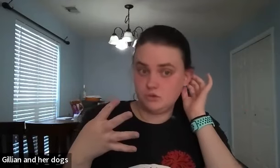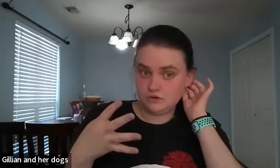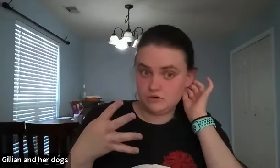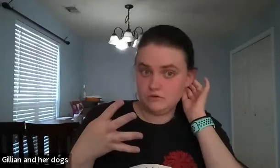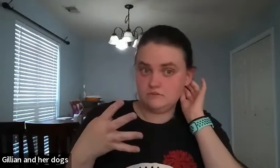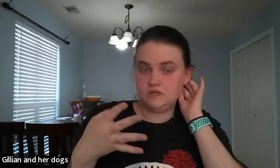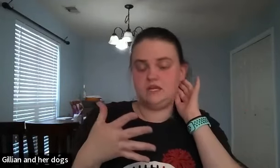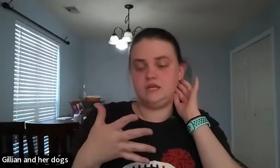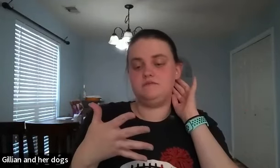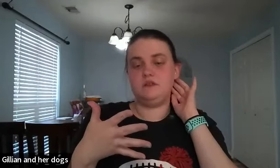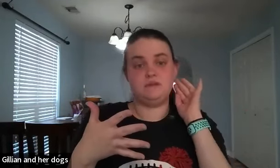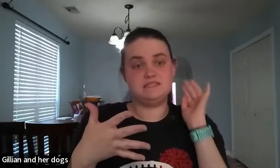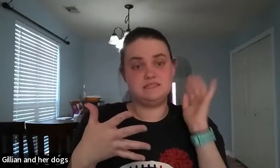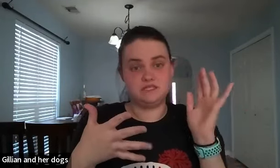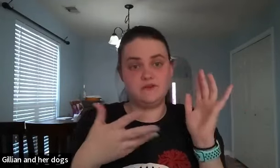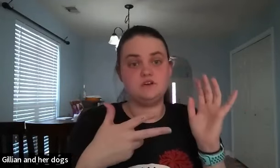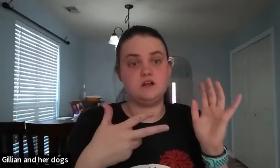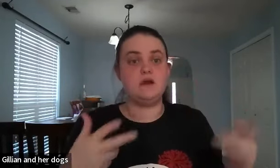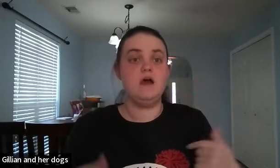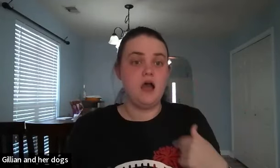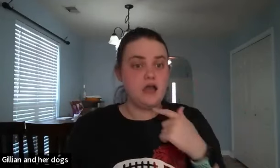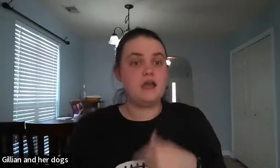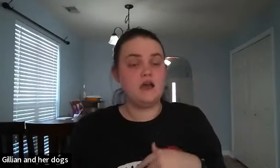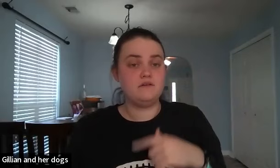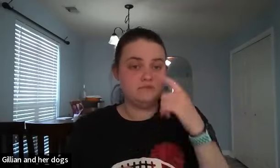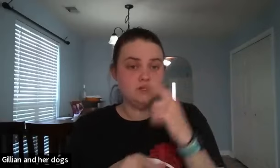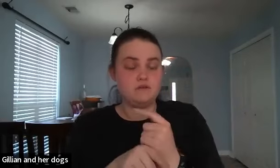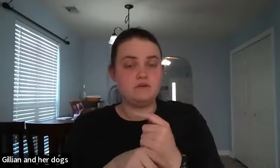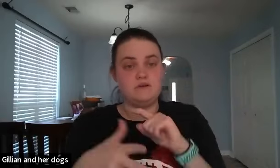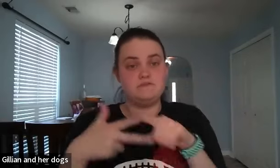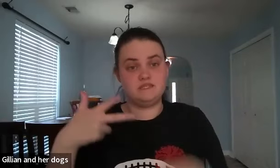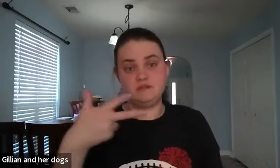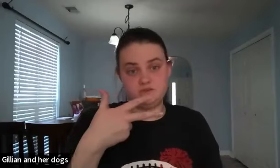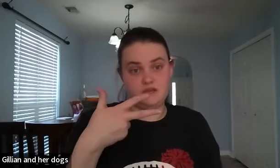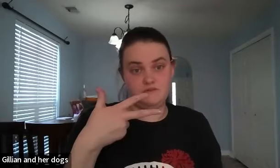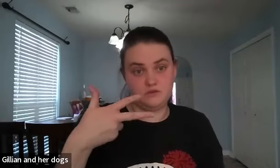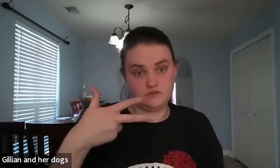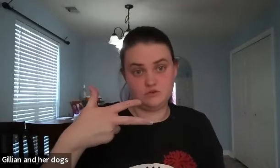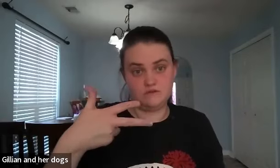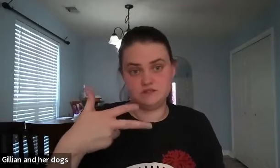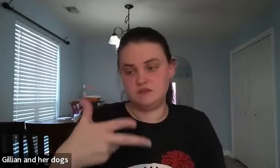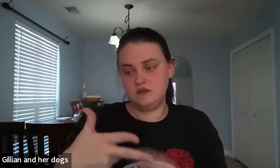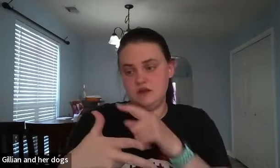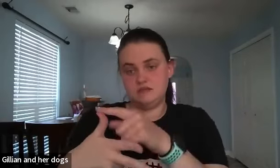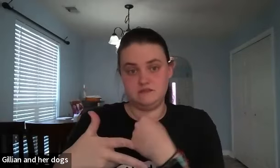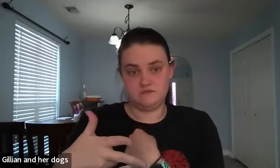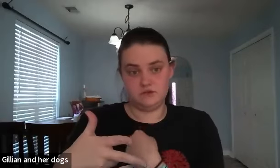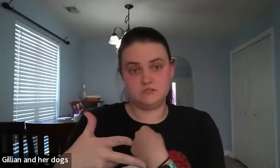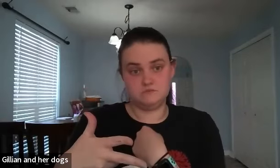order. Meaning for like my siblings, if I'm talking about, I have, you know, I'm a siblings, we have three, there's three of us. I'd say that first one's me